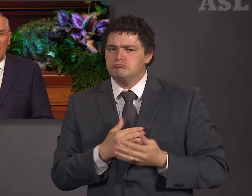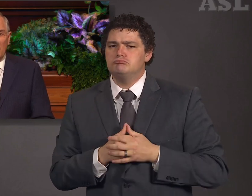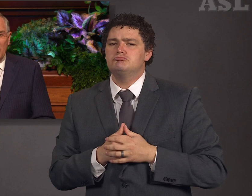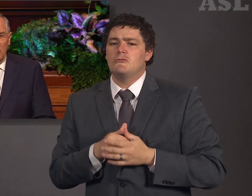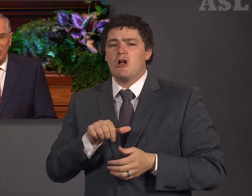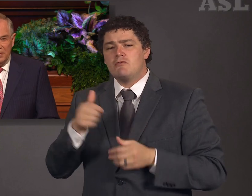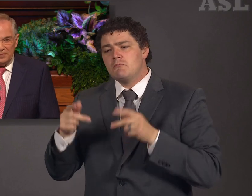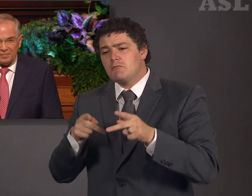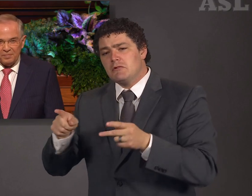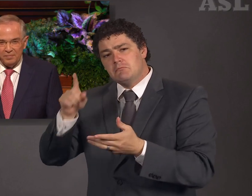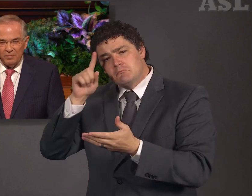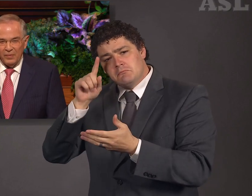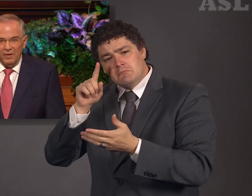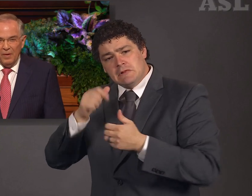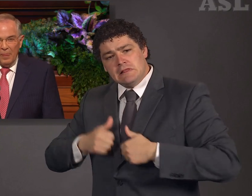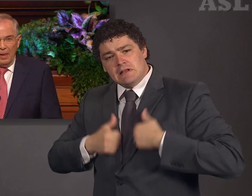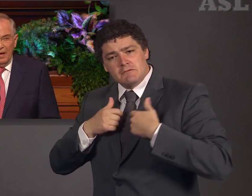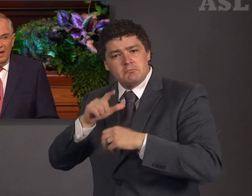in our own corner.